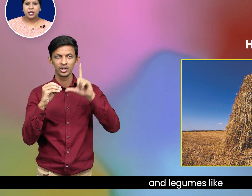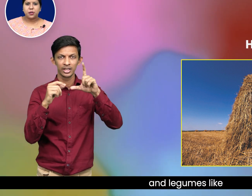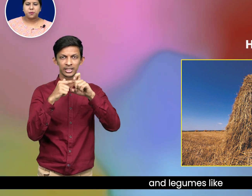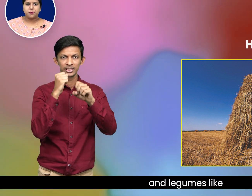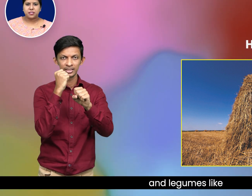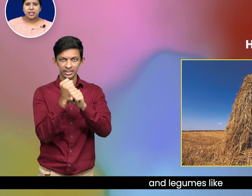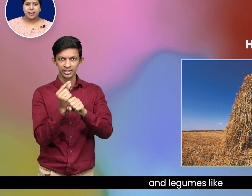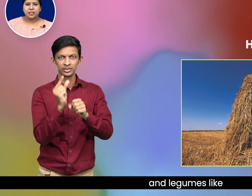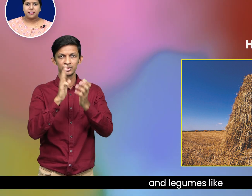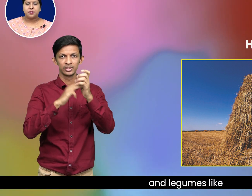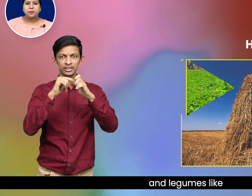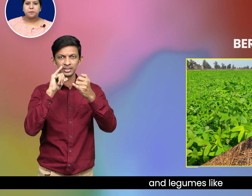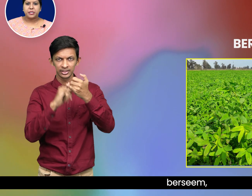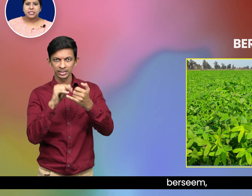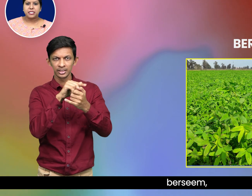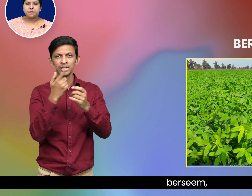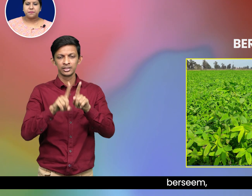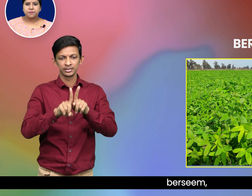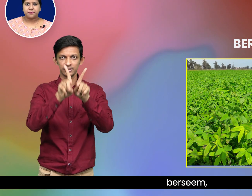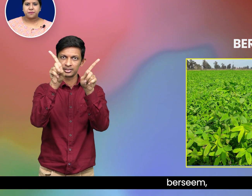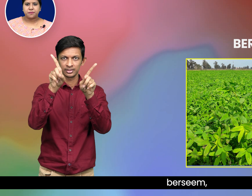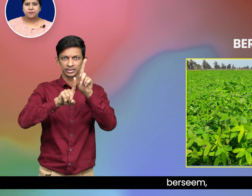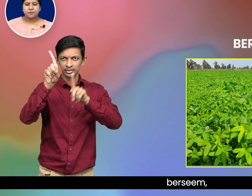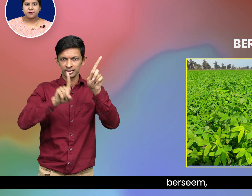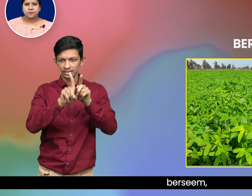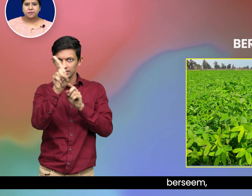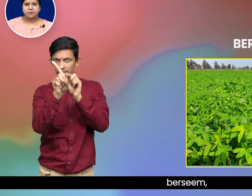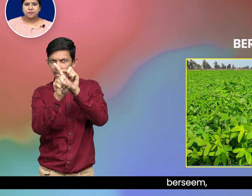and legumes like berseem.